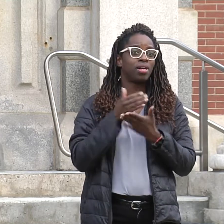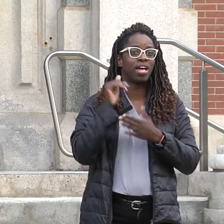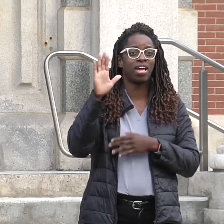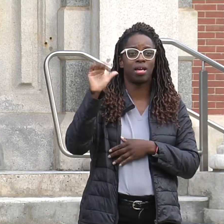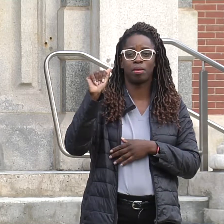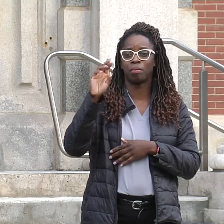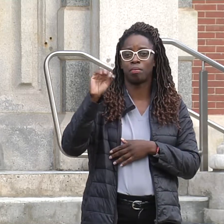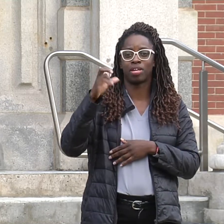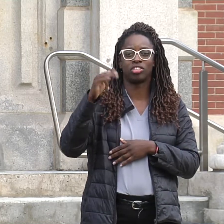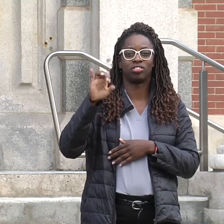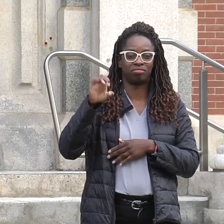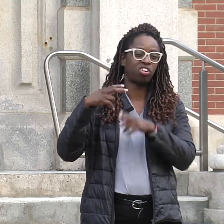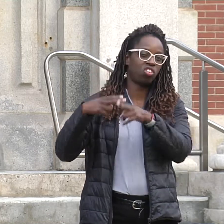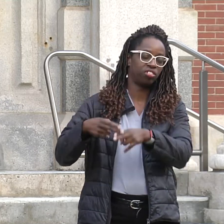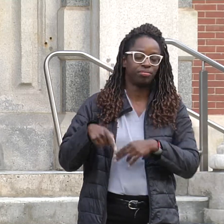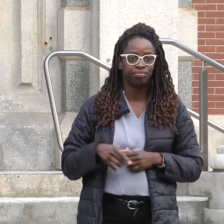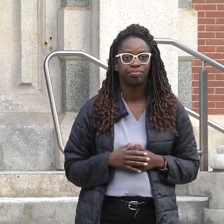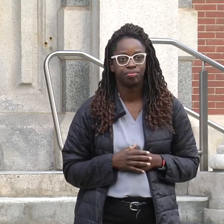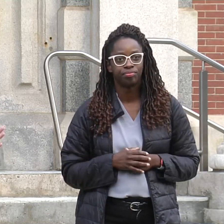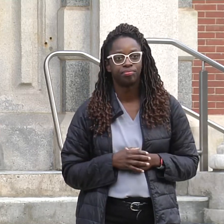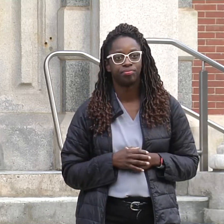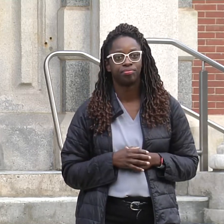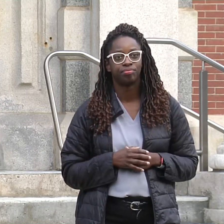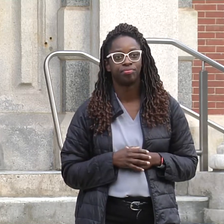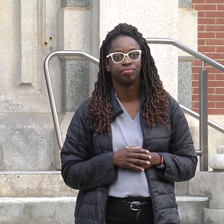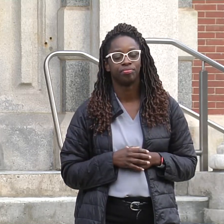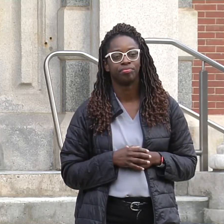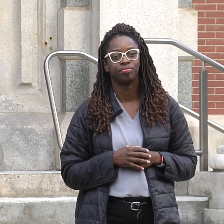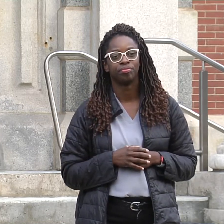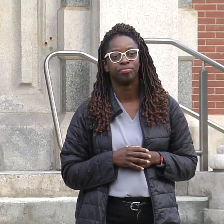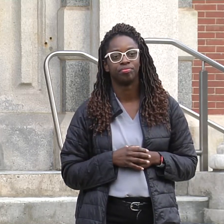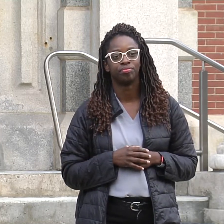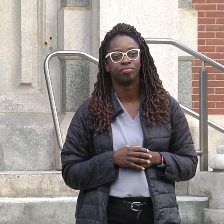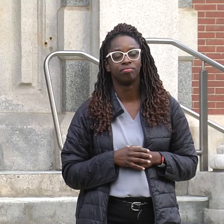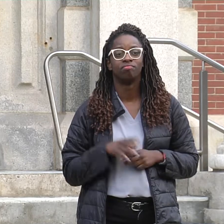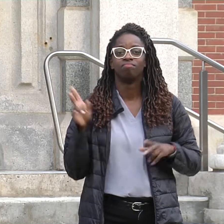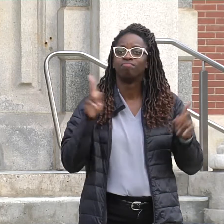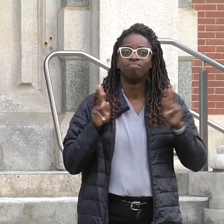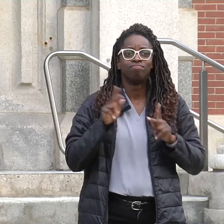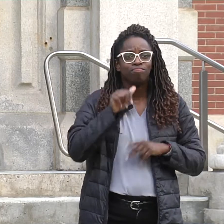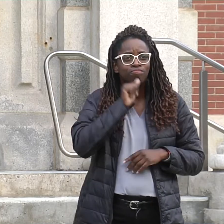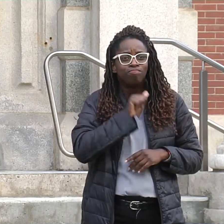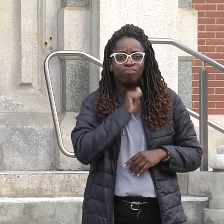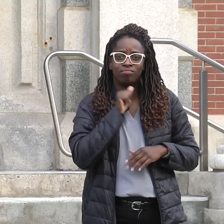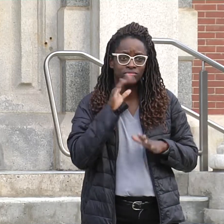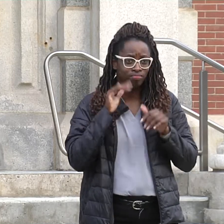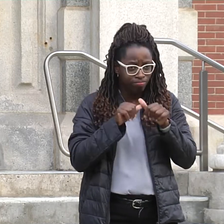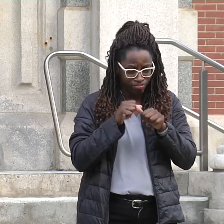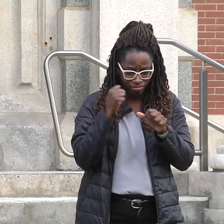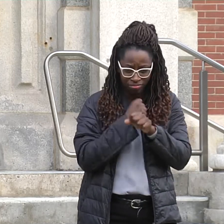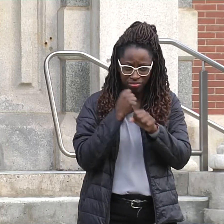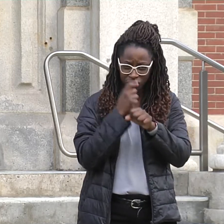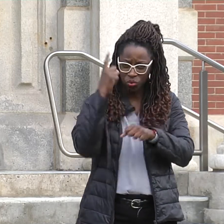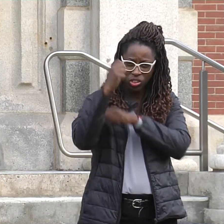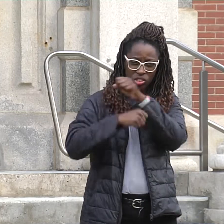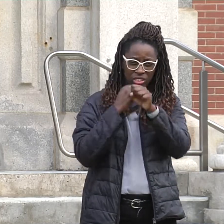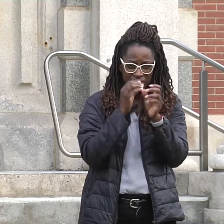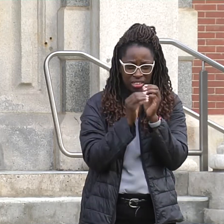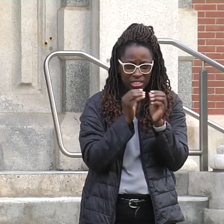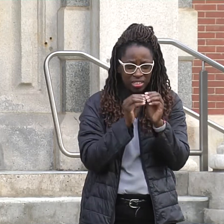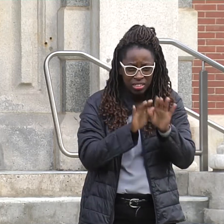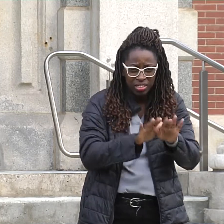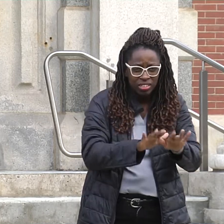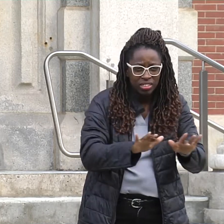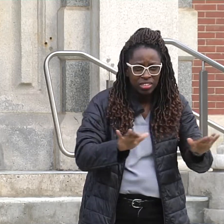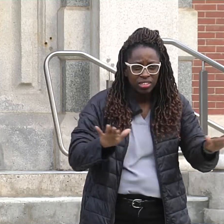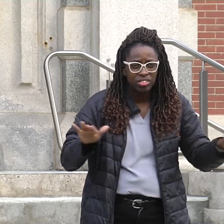know, some folks had to put up with a construction site for a year right on their doorstep. The folks here at BCYF, Curtis Hall, and also